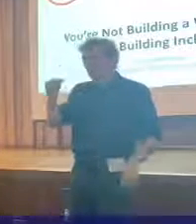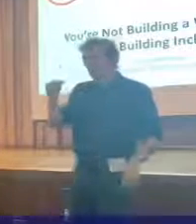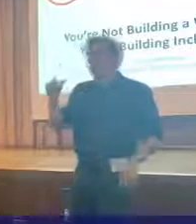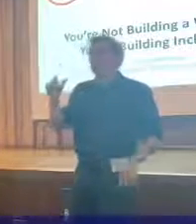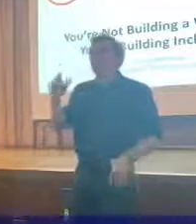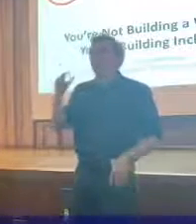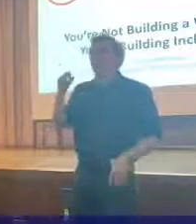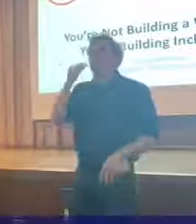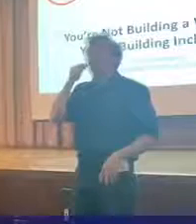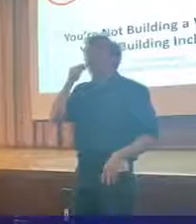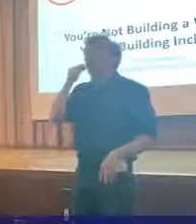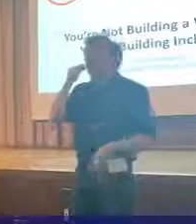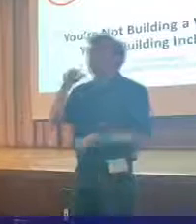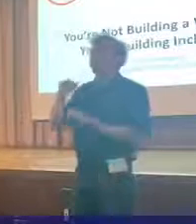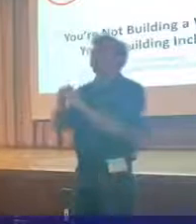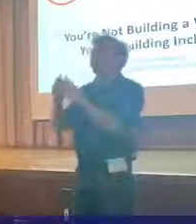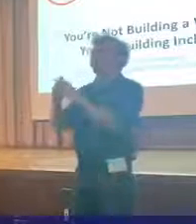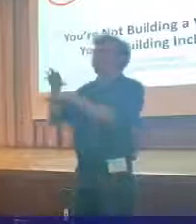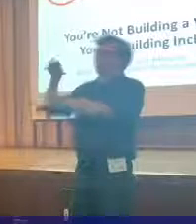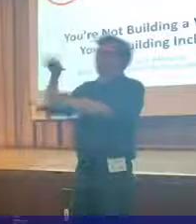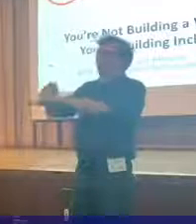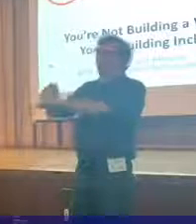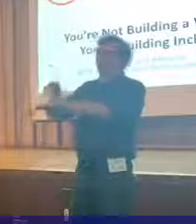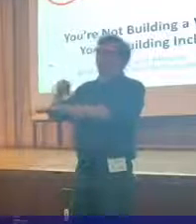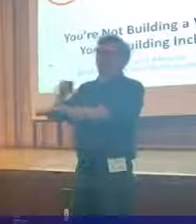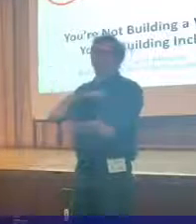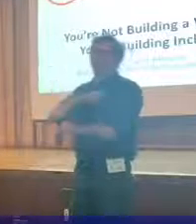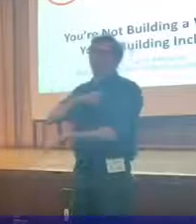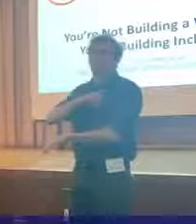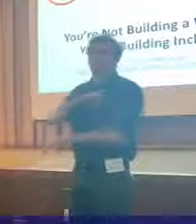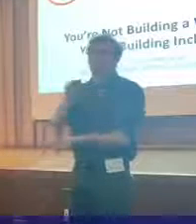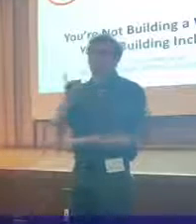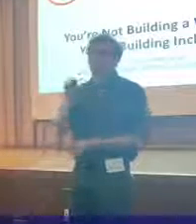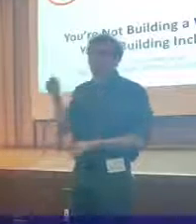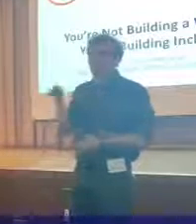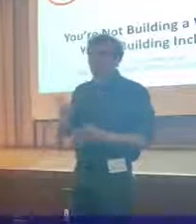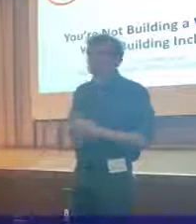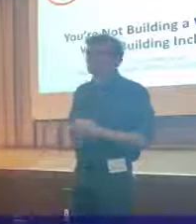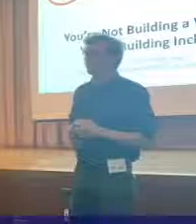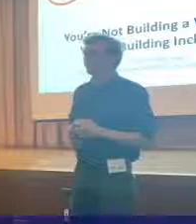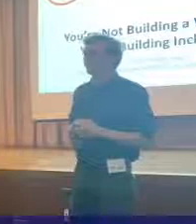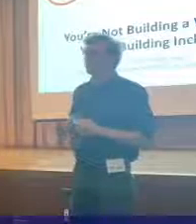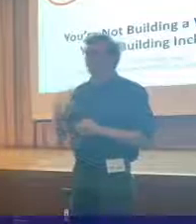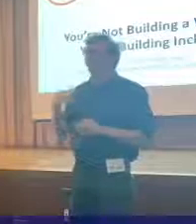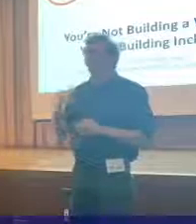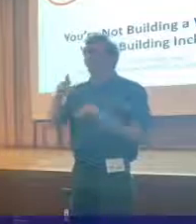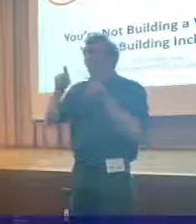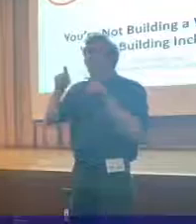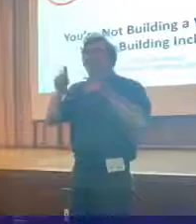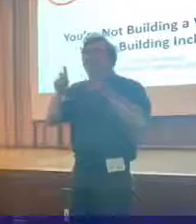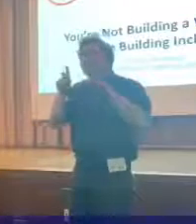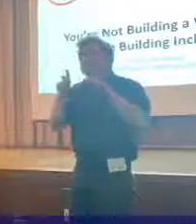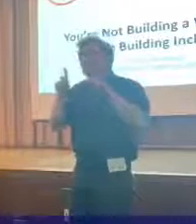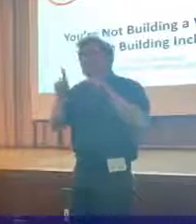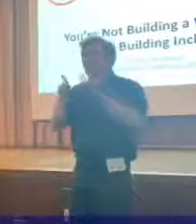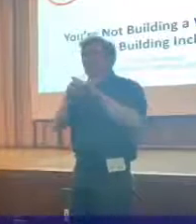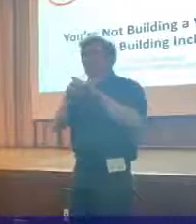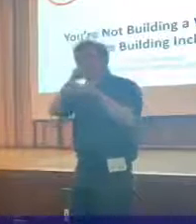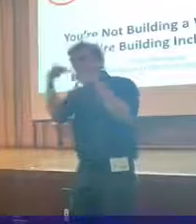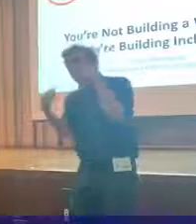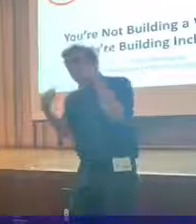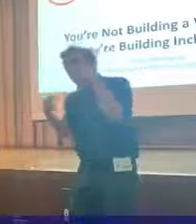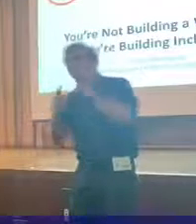have testers as far as the Philippines and an accessibility specialist that works with us